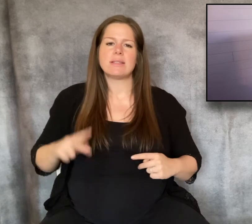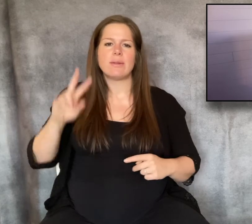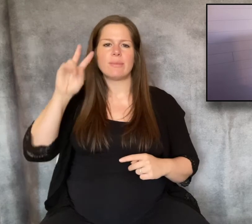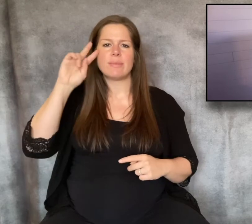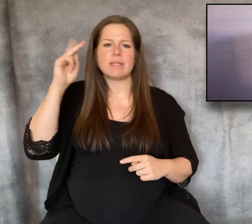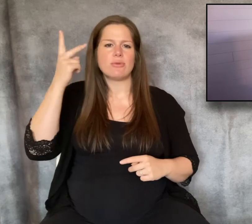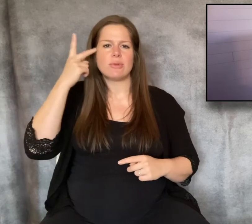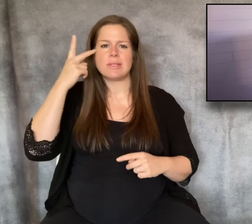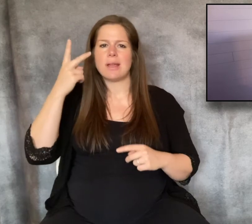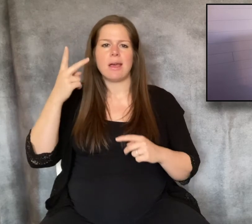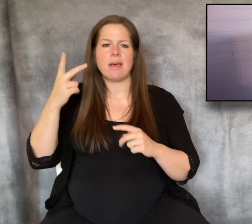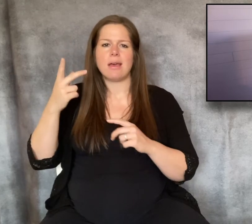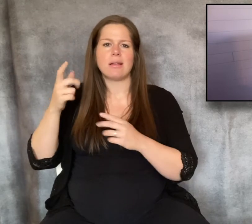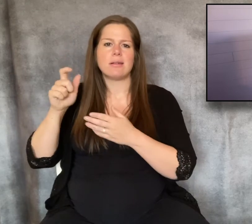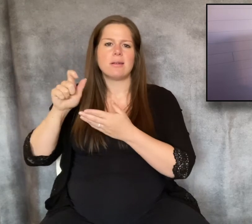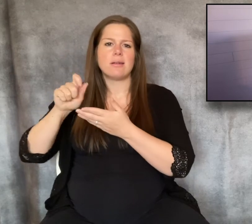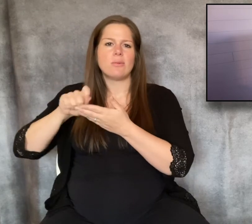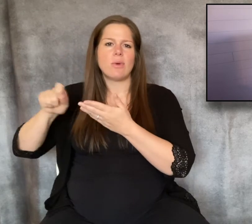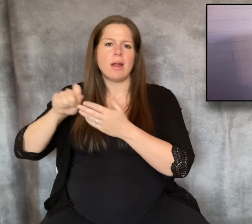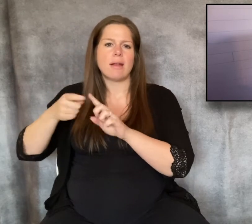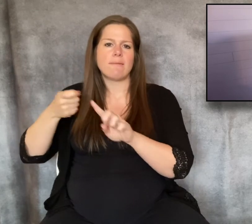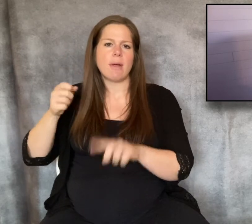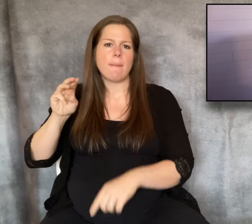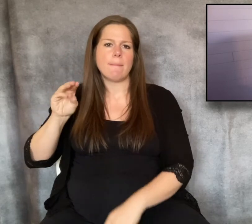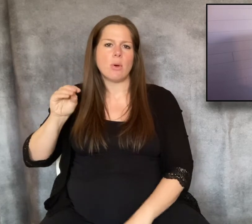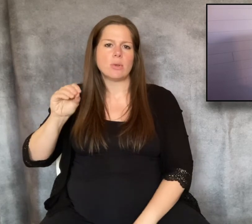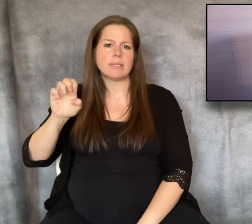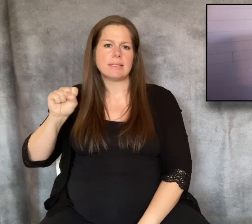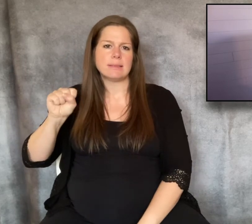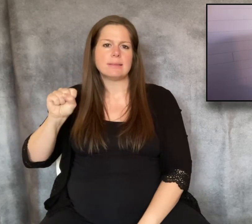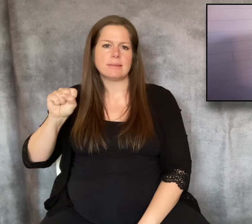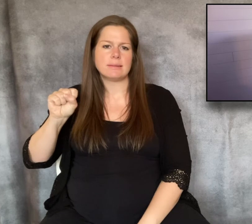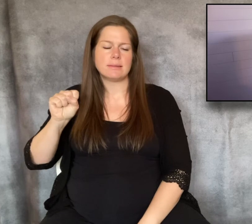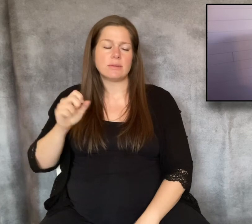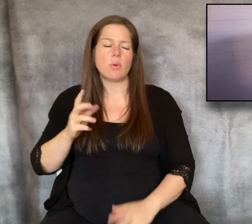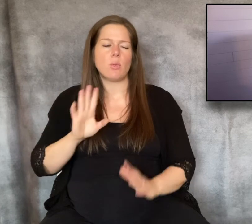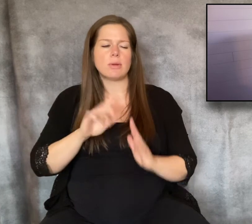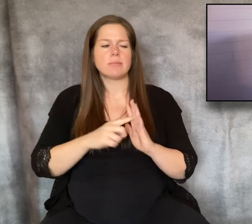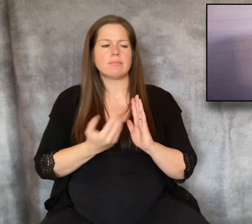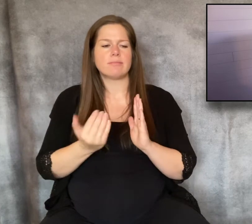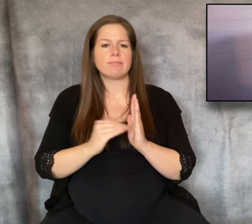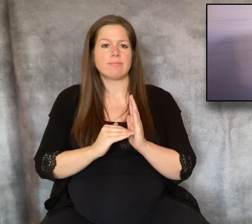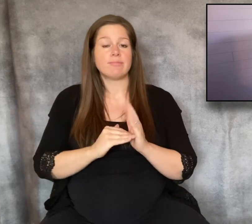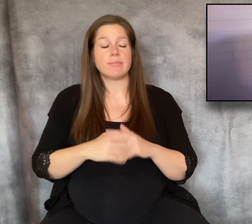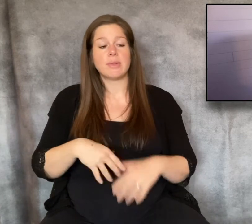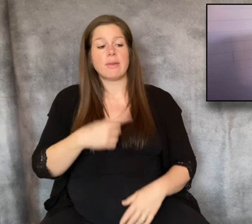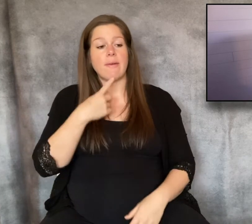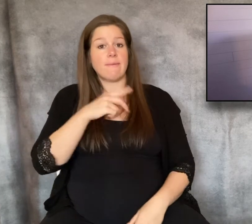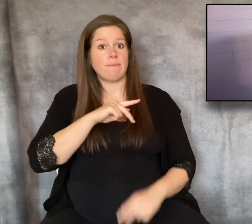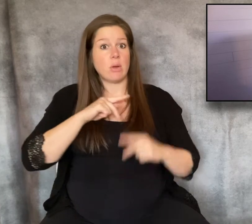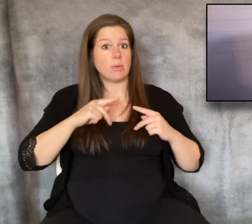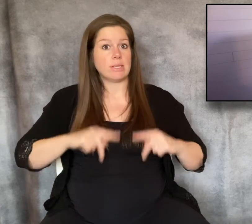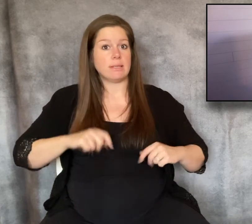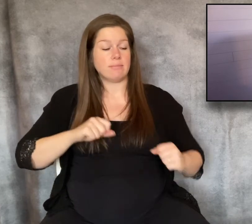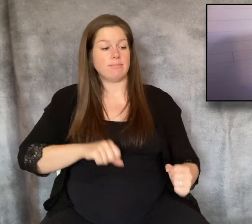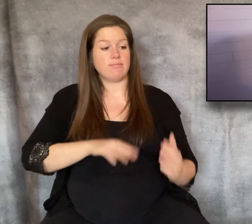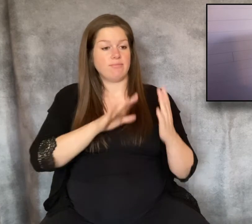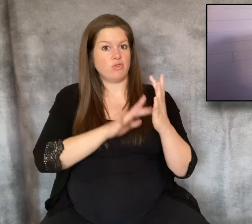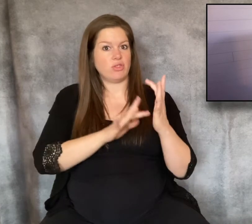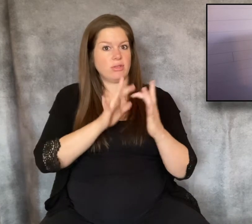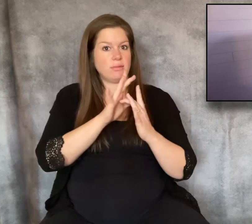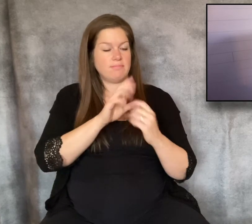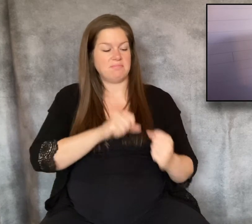book, or the writings, I should say, of Moses. So let me start that again. And the Pharisees came to him and tested him by asking,